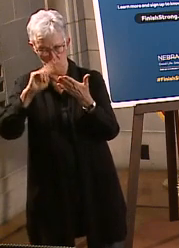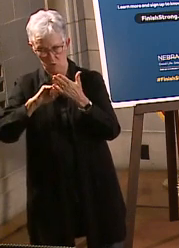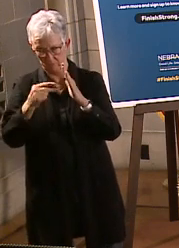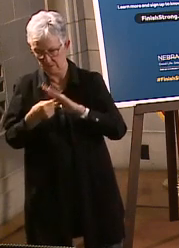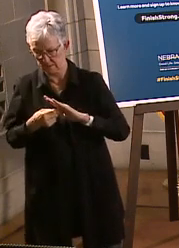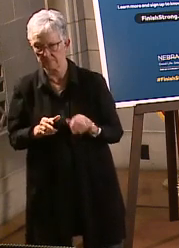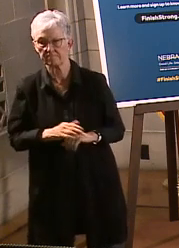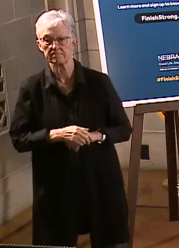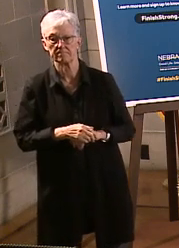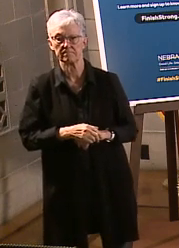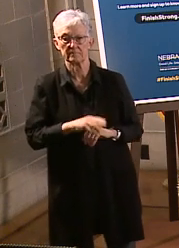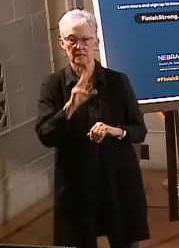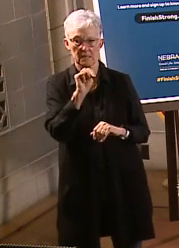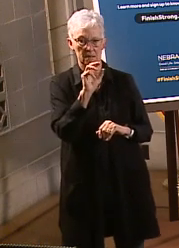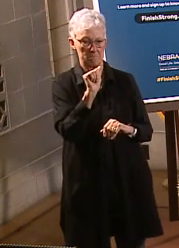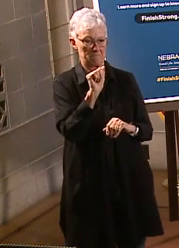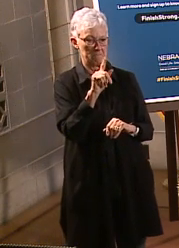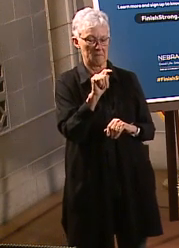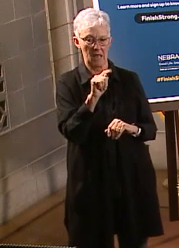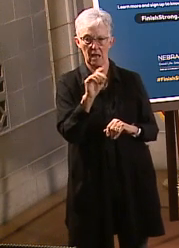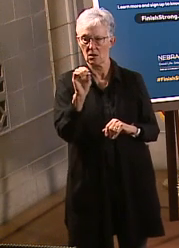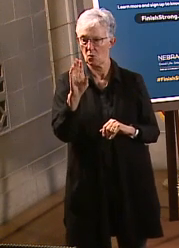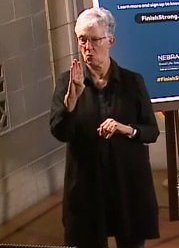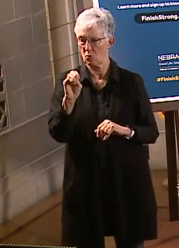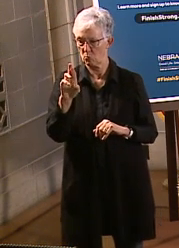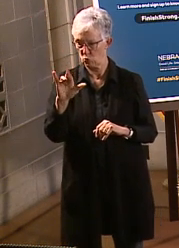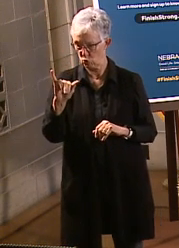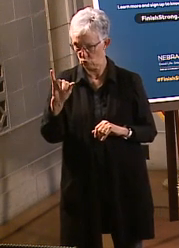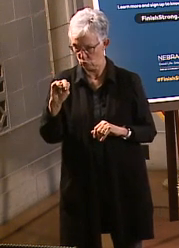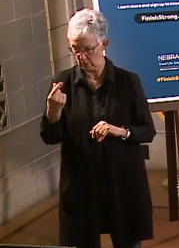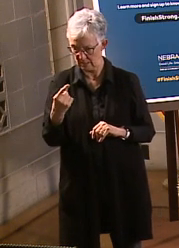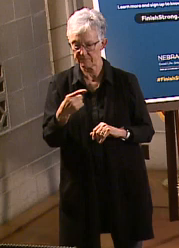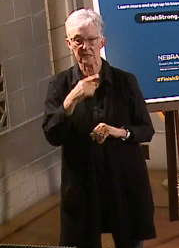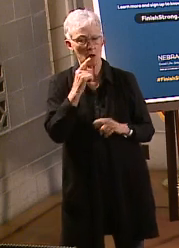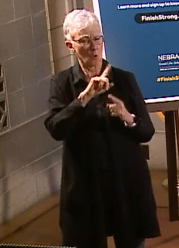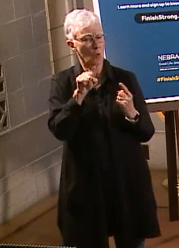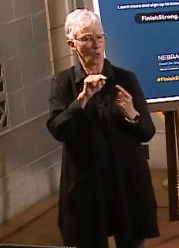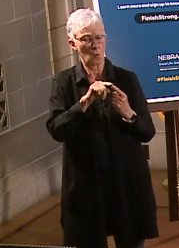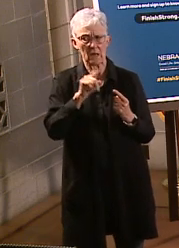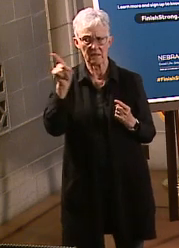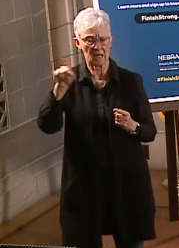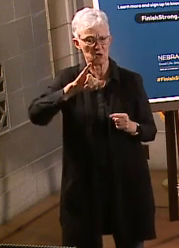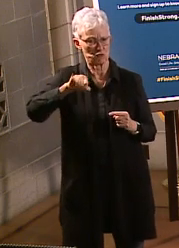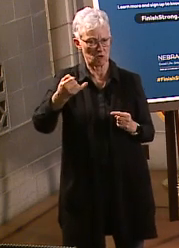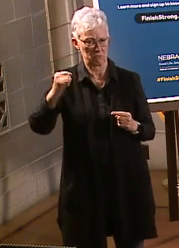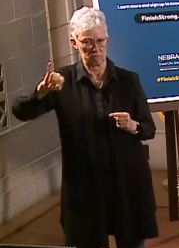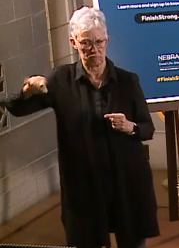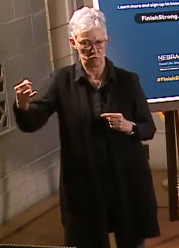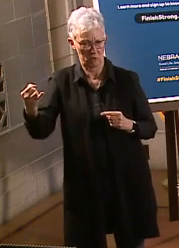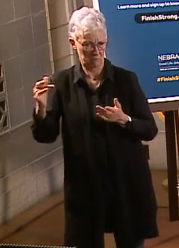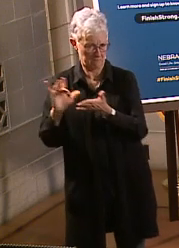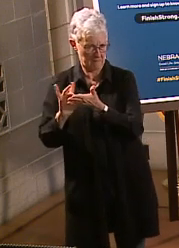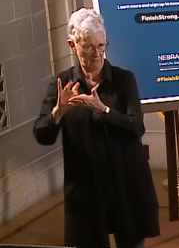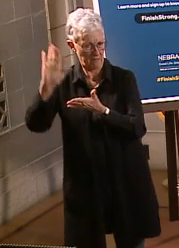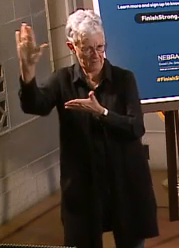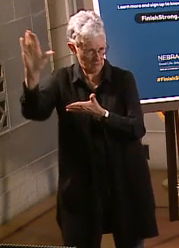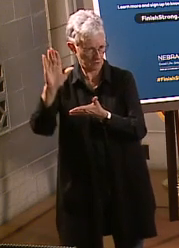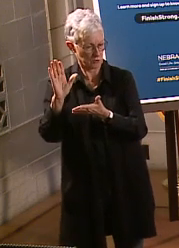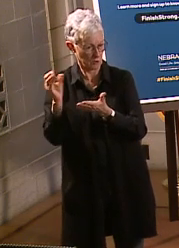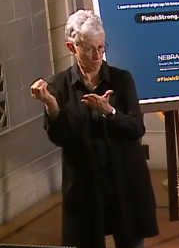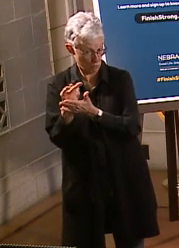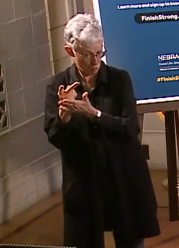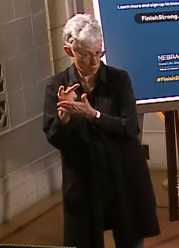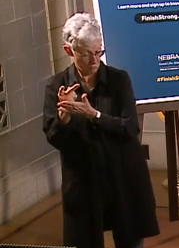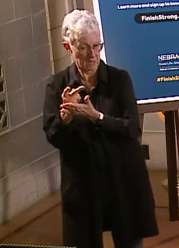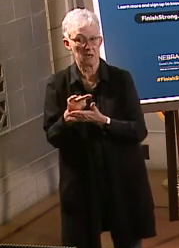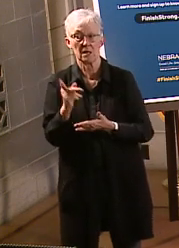Journal-Star. Once the J&J vaccine is approved and Nebraska is getting shots, will it be